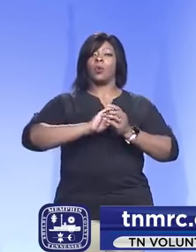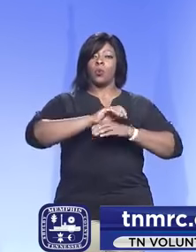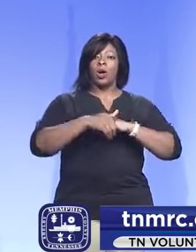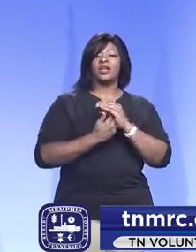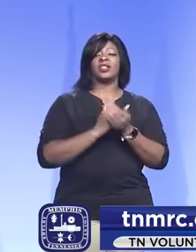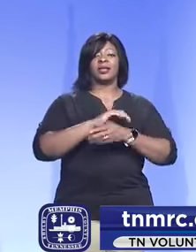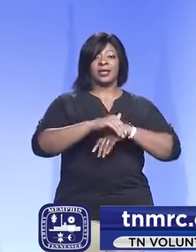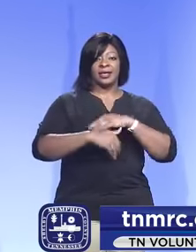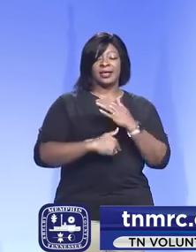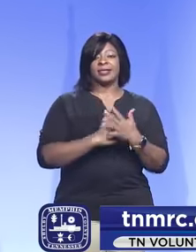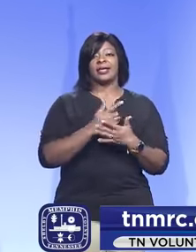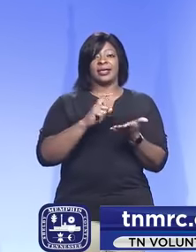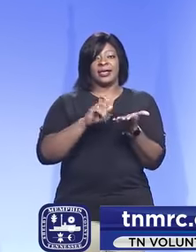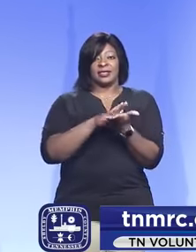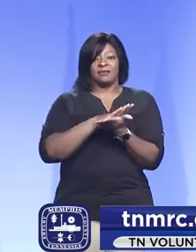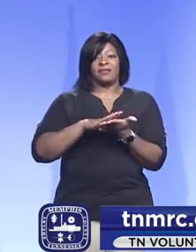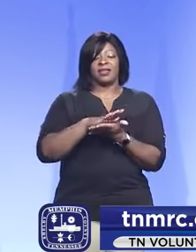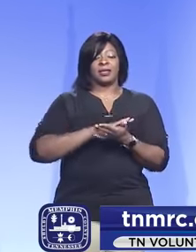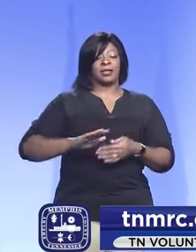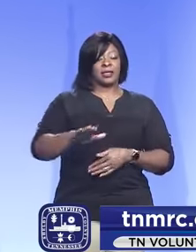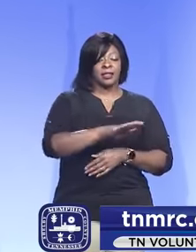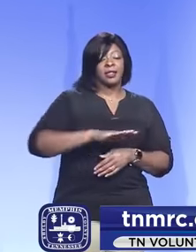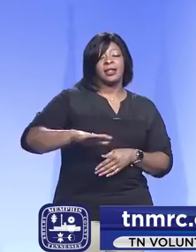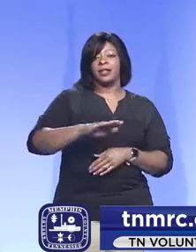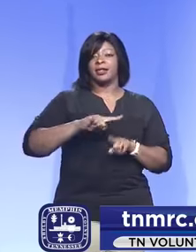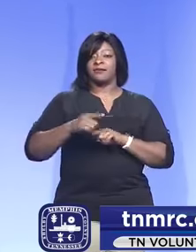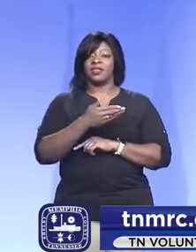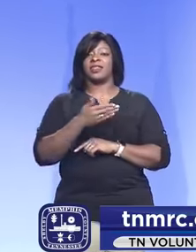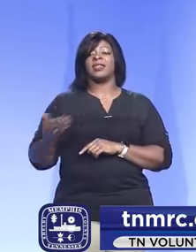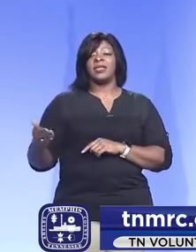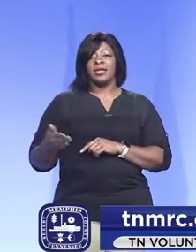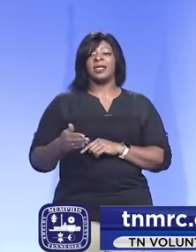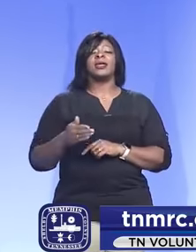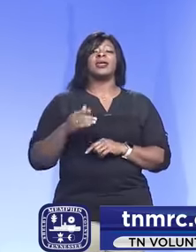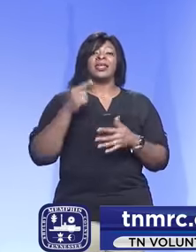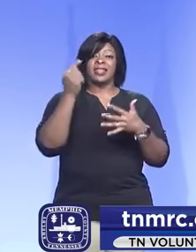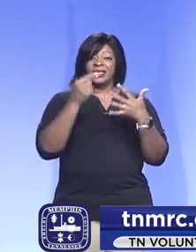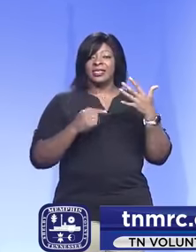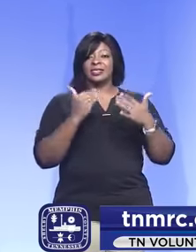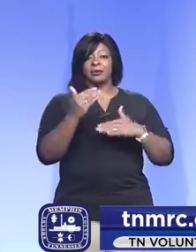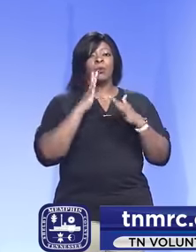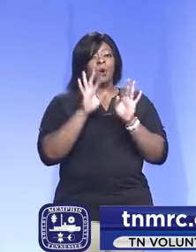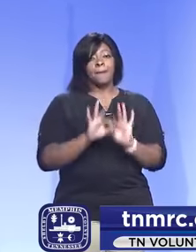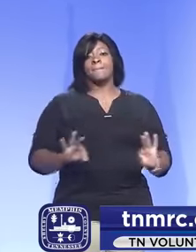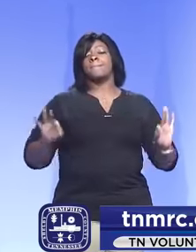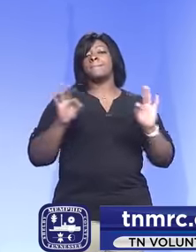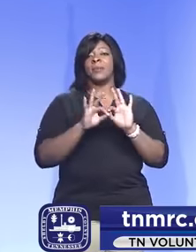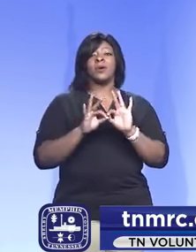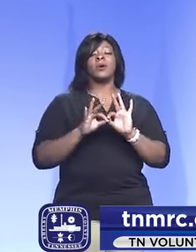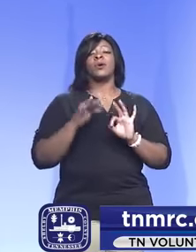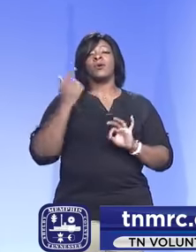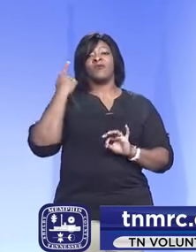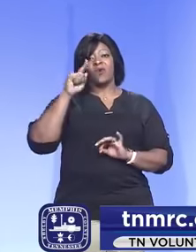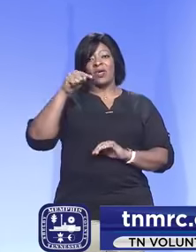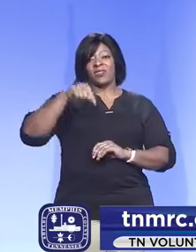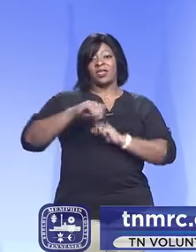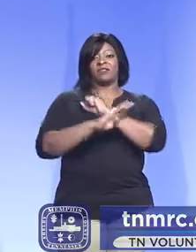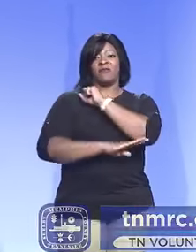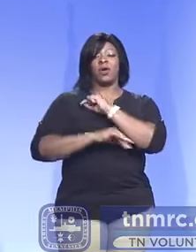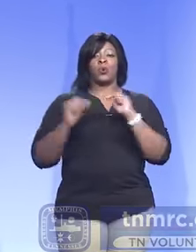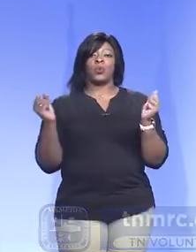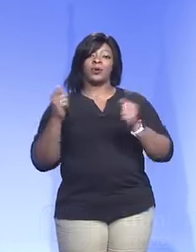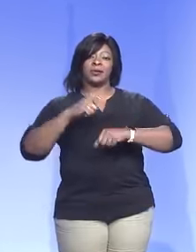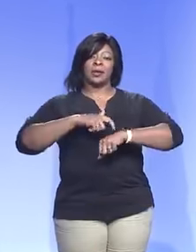of the hands and disinfecting. These measures all would be very crucial coming this fall and